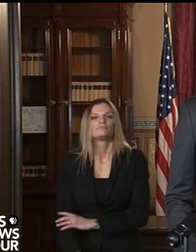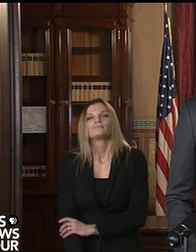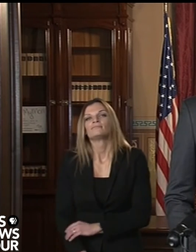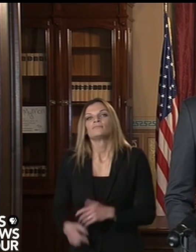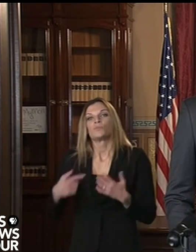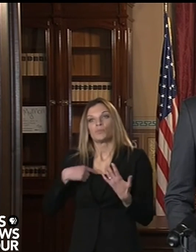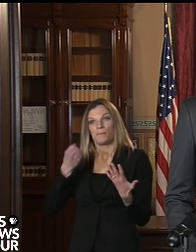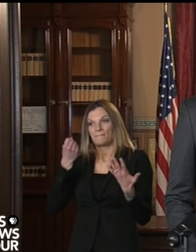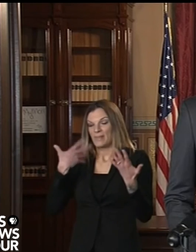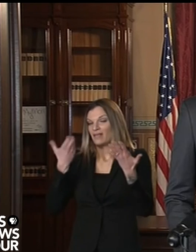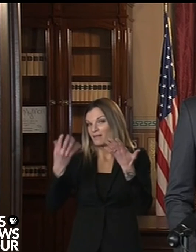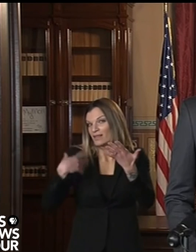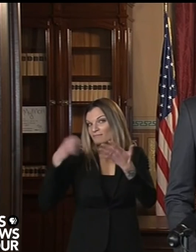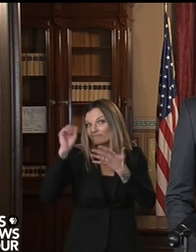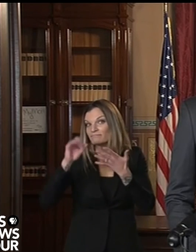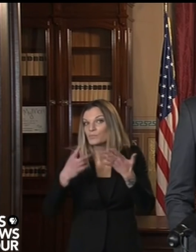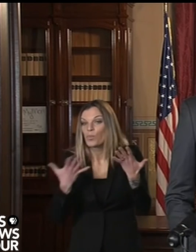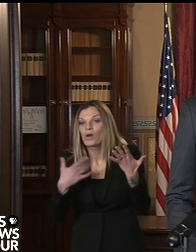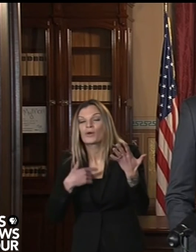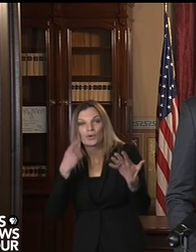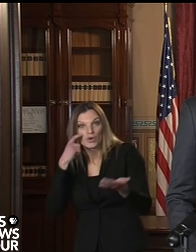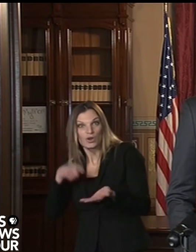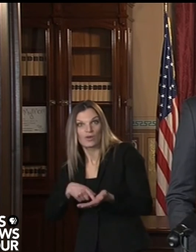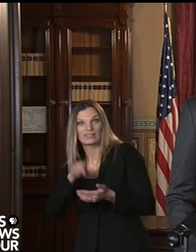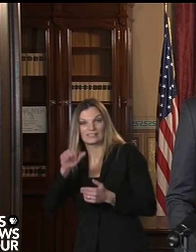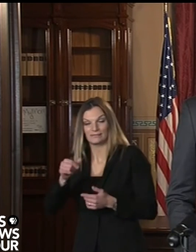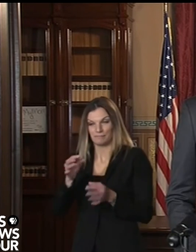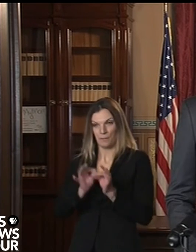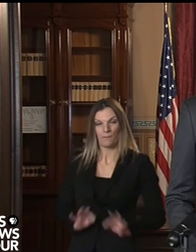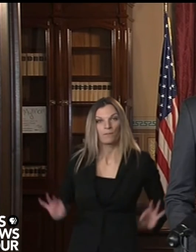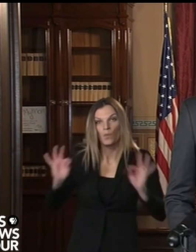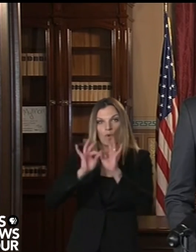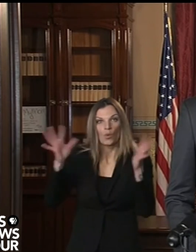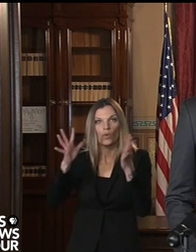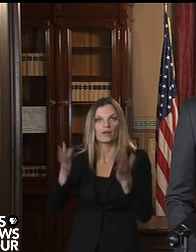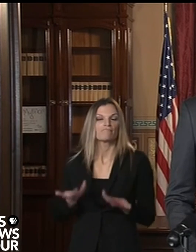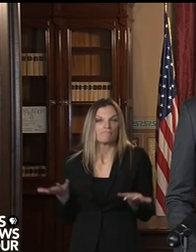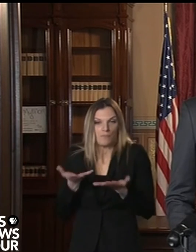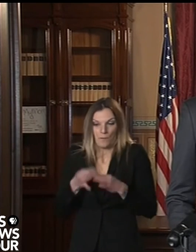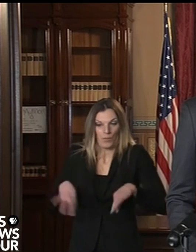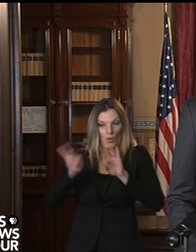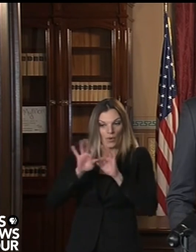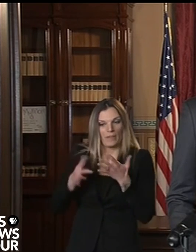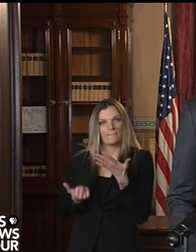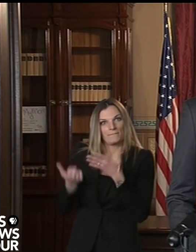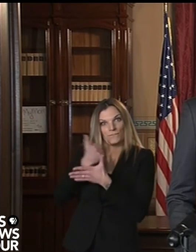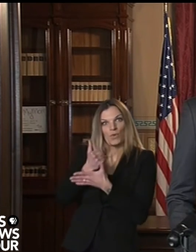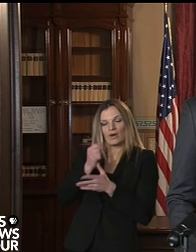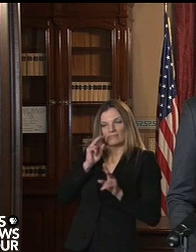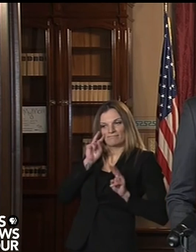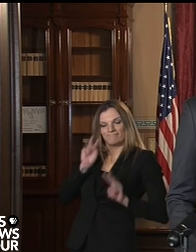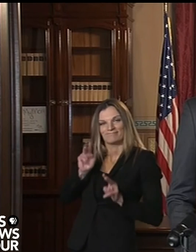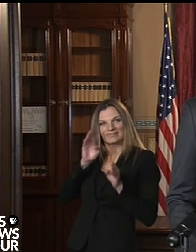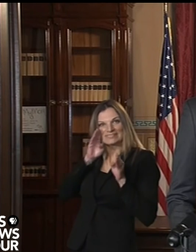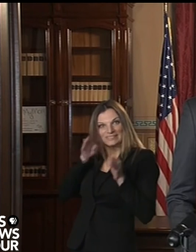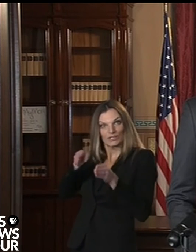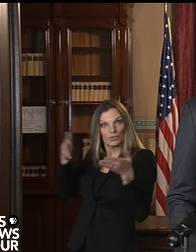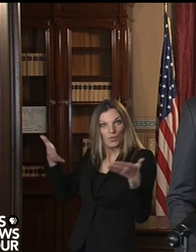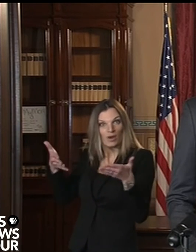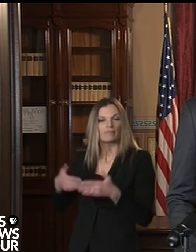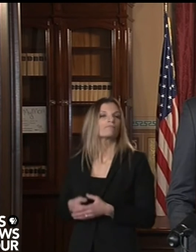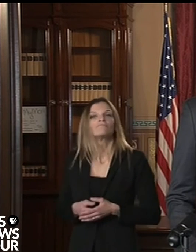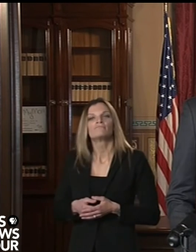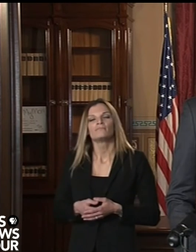more than any particular intervention, it is the prioritized attention that our state has placed